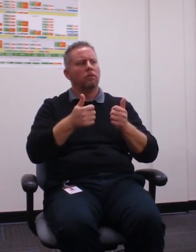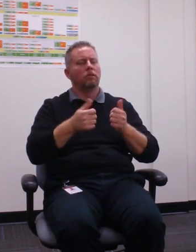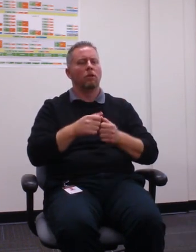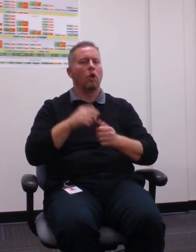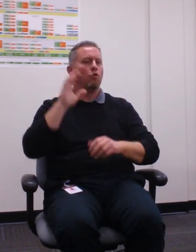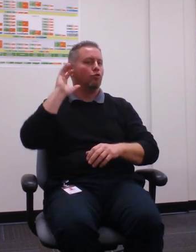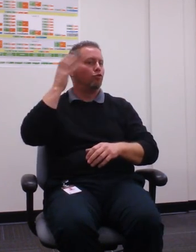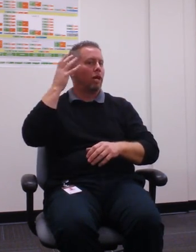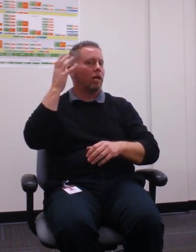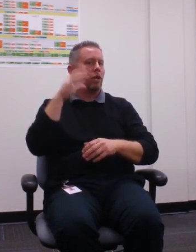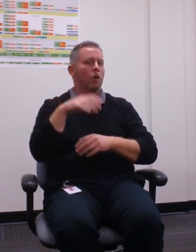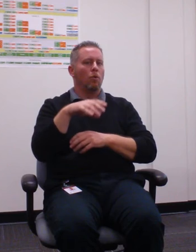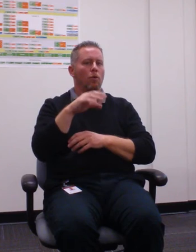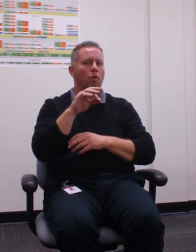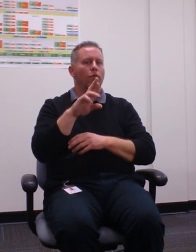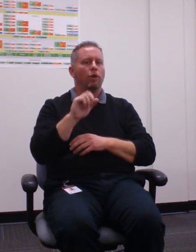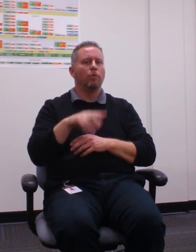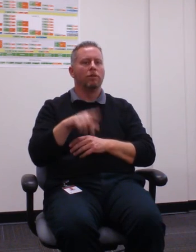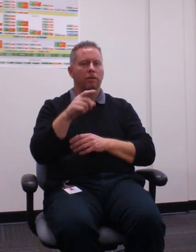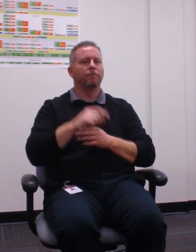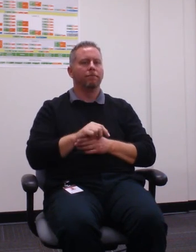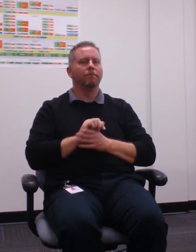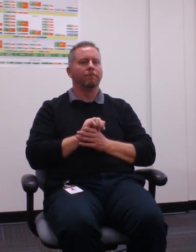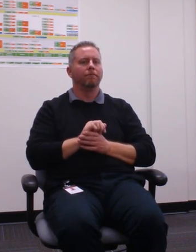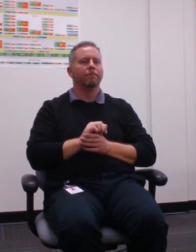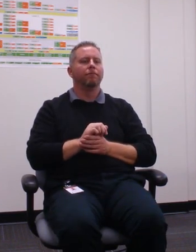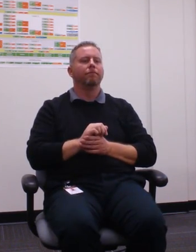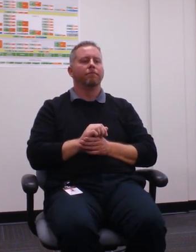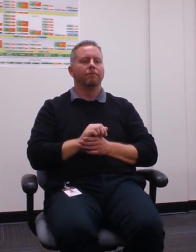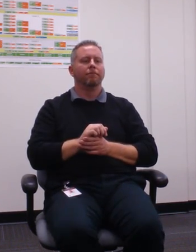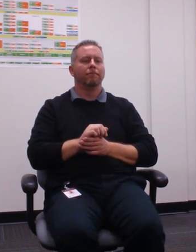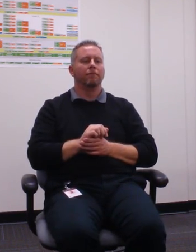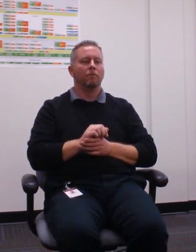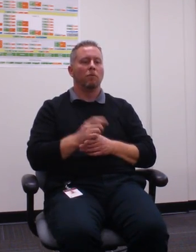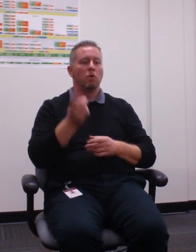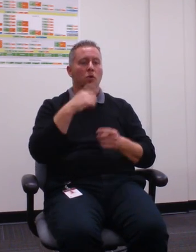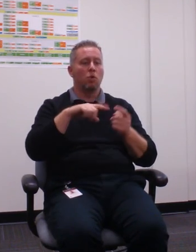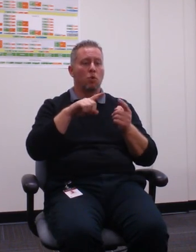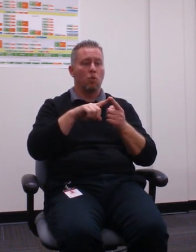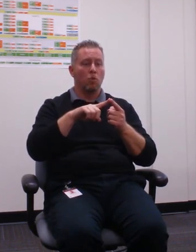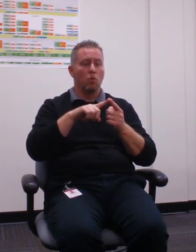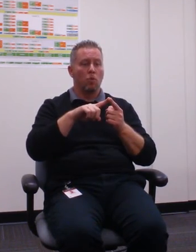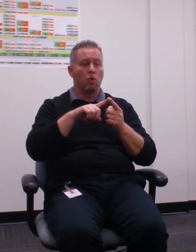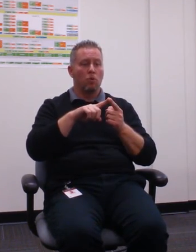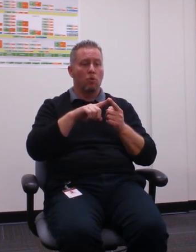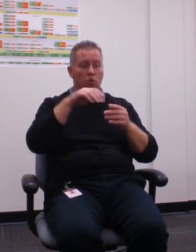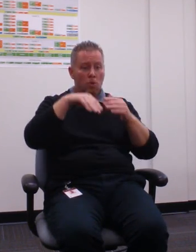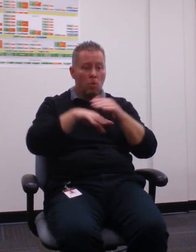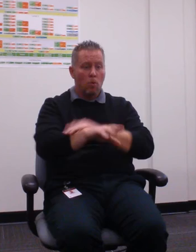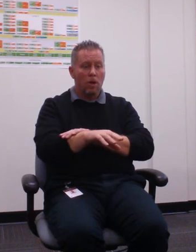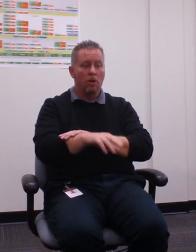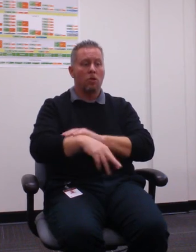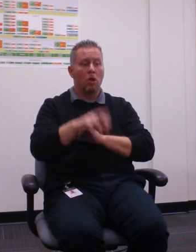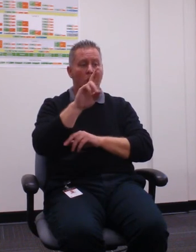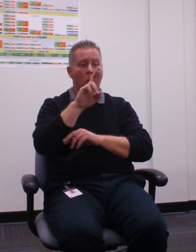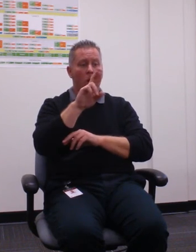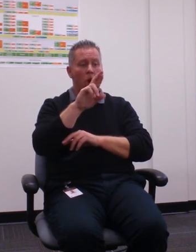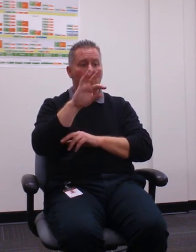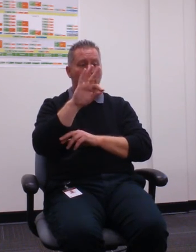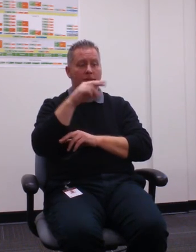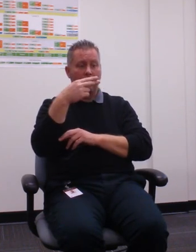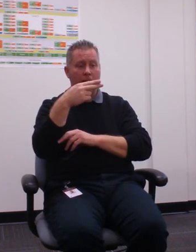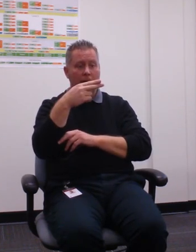radio frequency hub. Which- When you come into the RFH, the radio frequency hub, on any